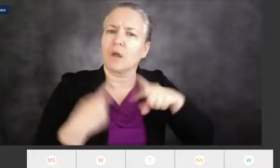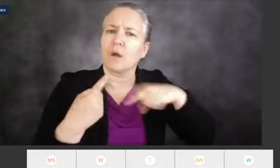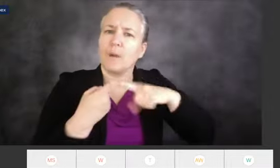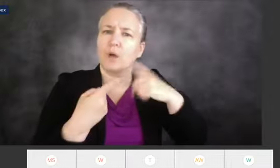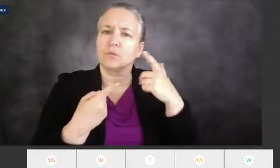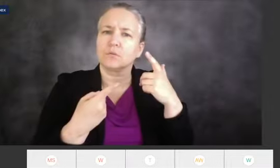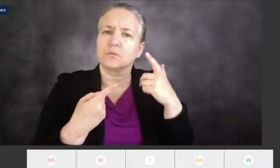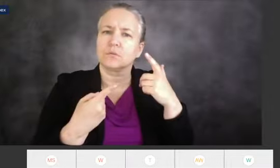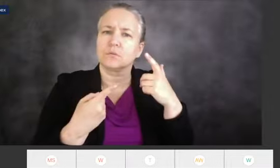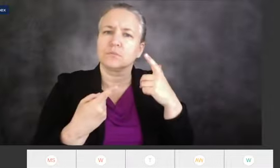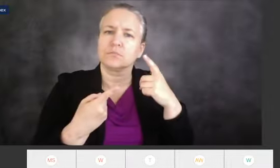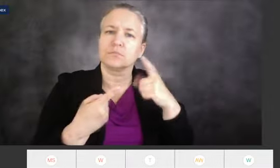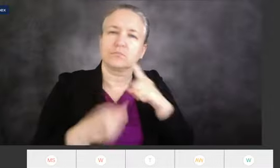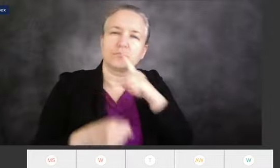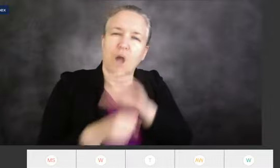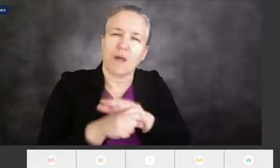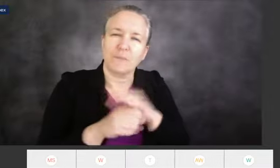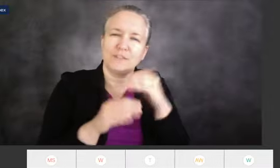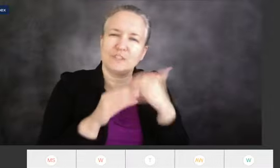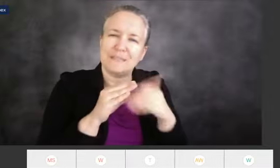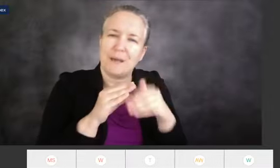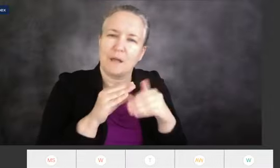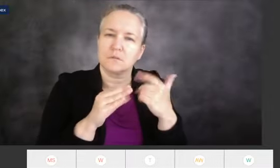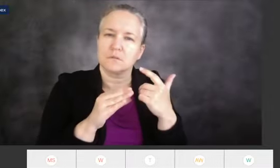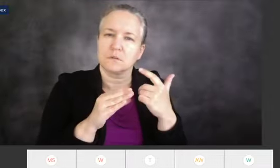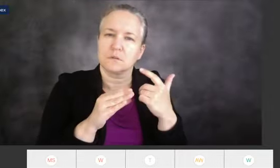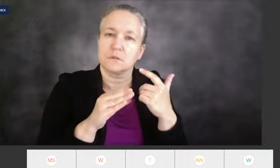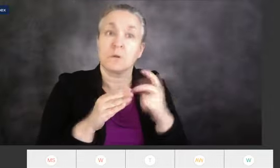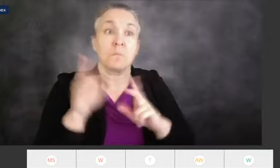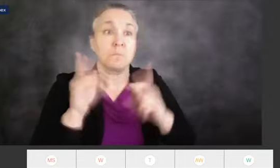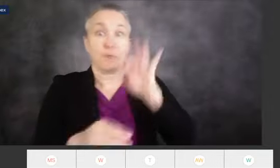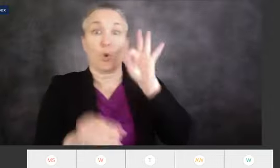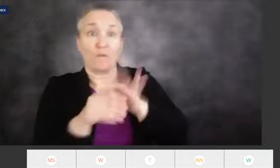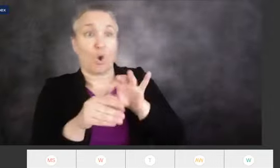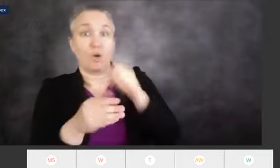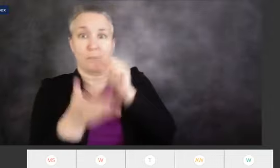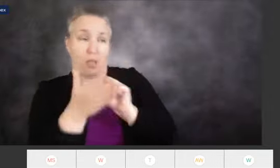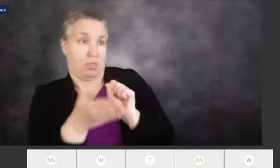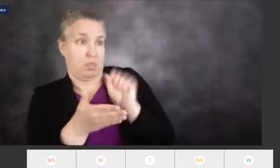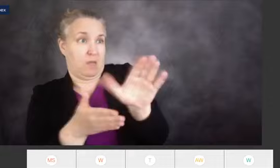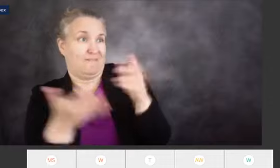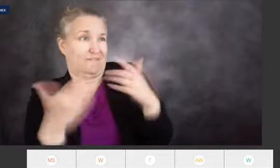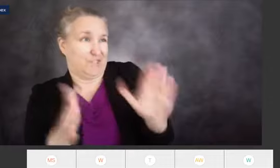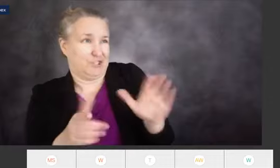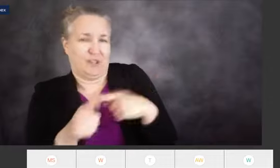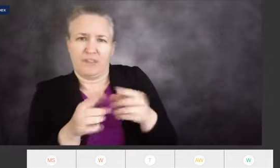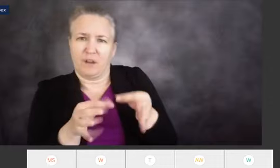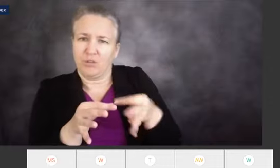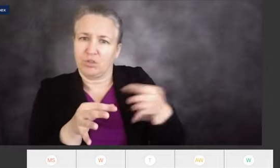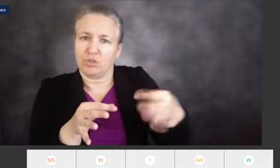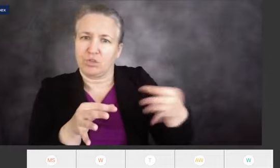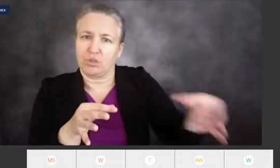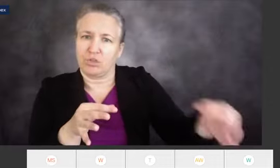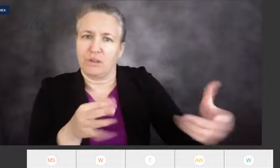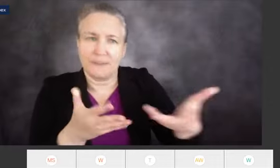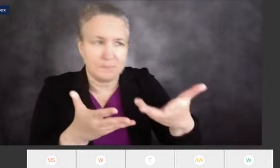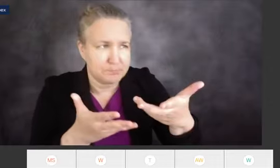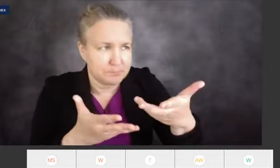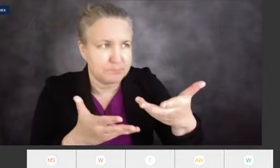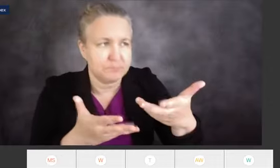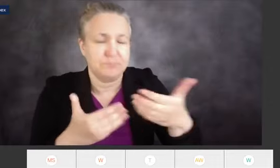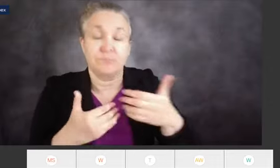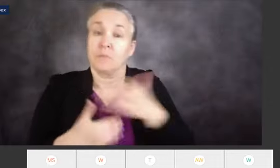the confirmation emails from people who have returned ballots and I guess a delay in those ballots. And